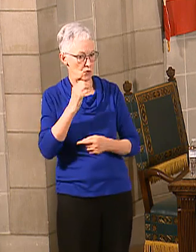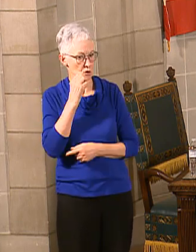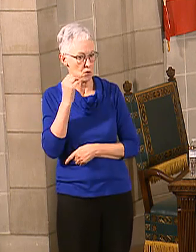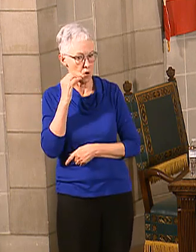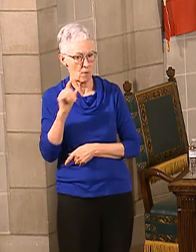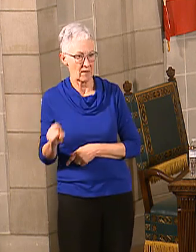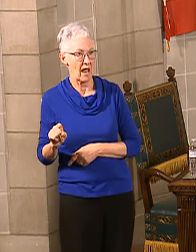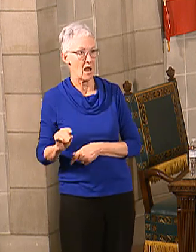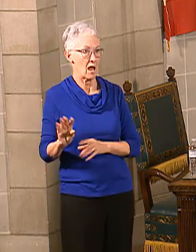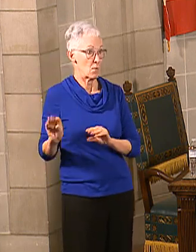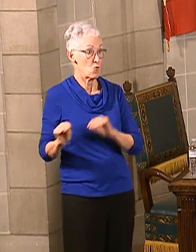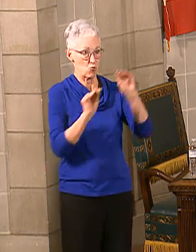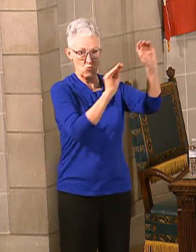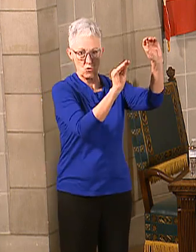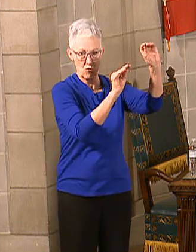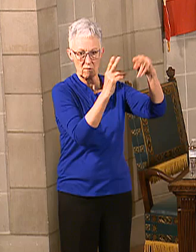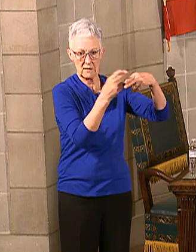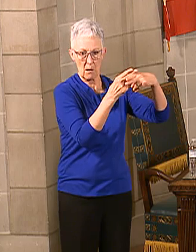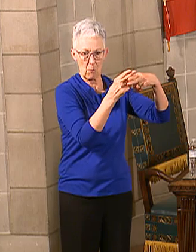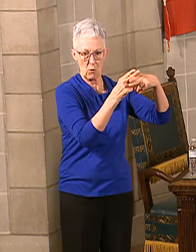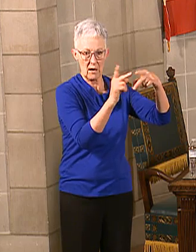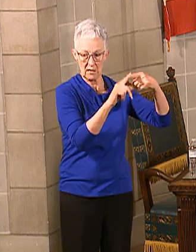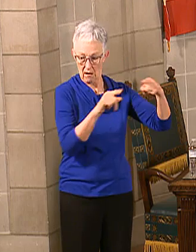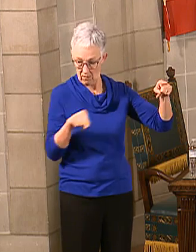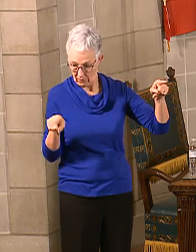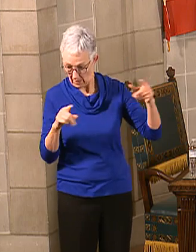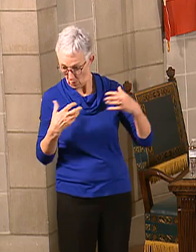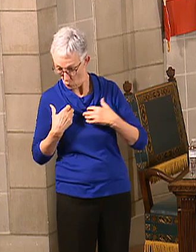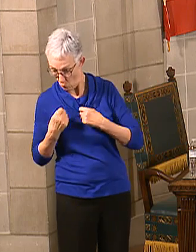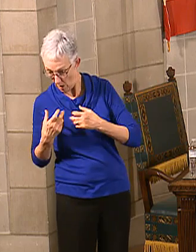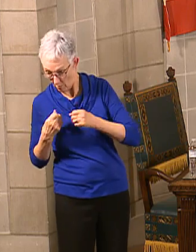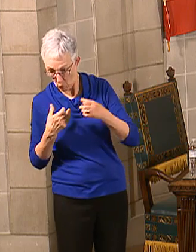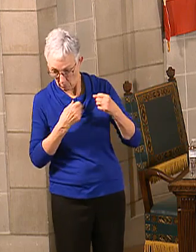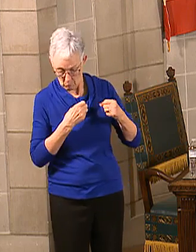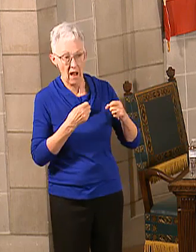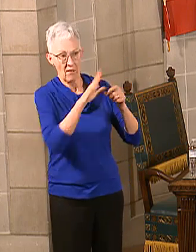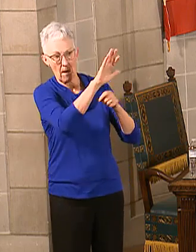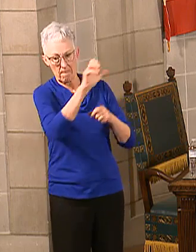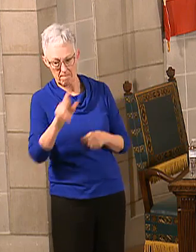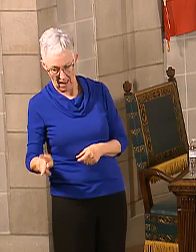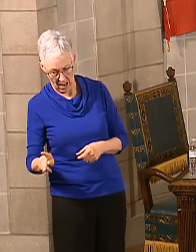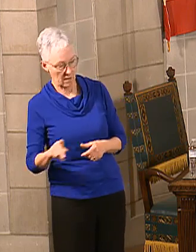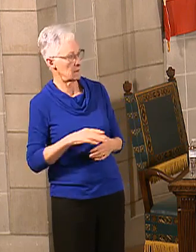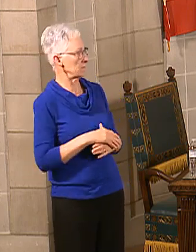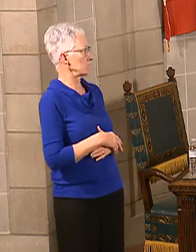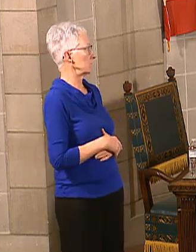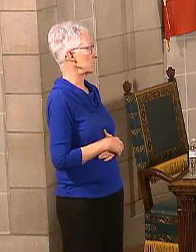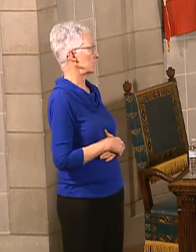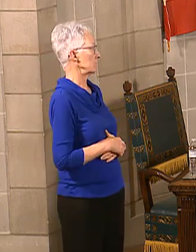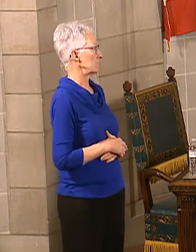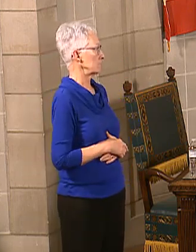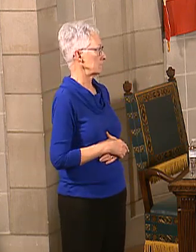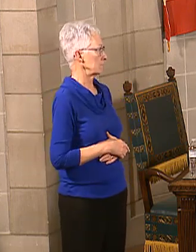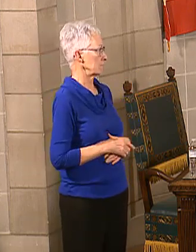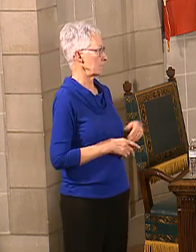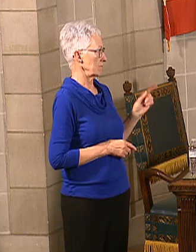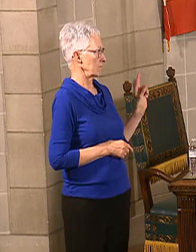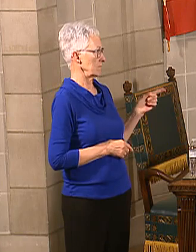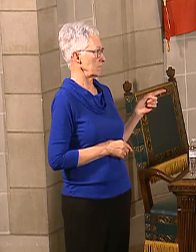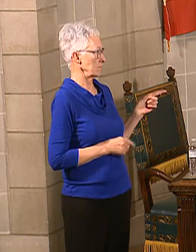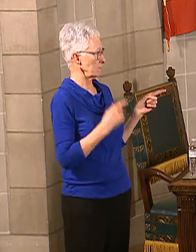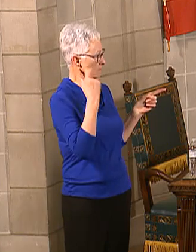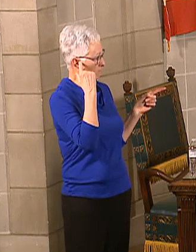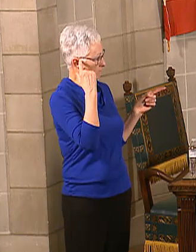convalescence. So those plans are all in place right now. Maybe you could talk a little bit, though, Doctor, about how you work specifically in Blair, how